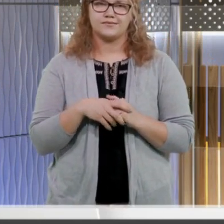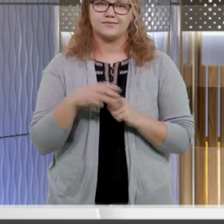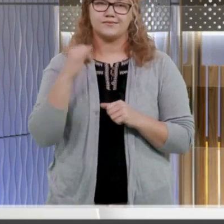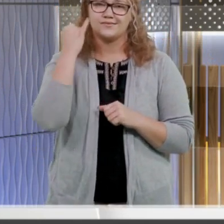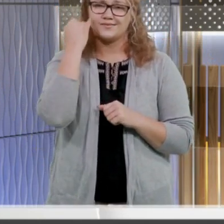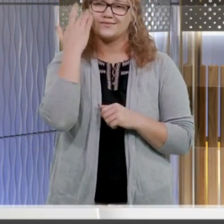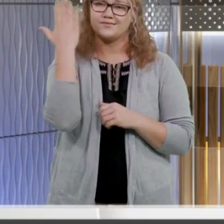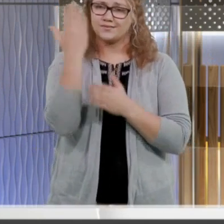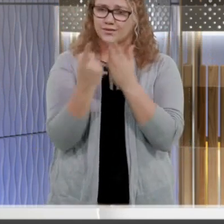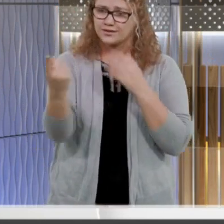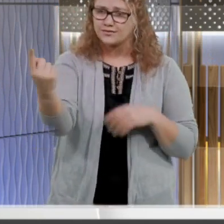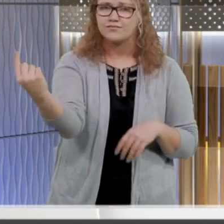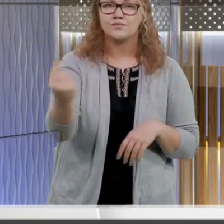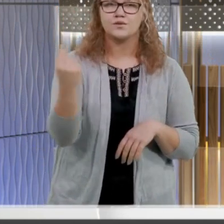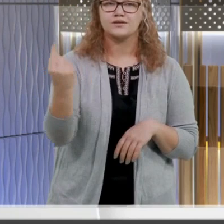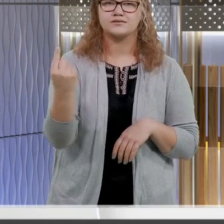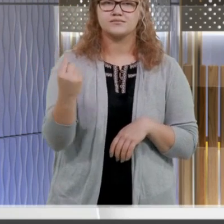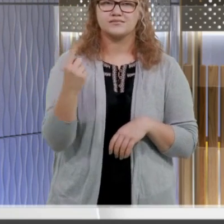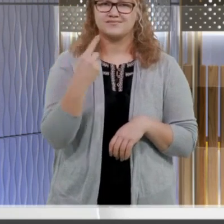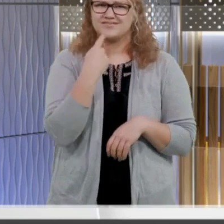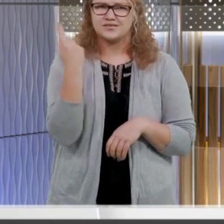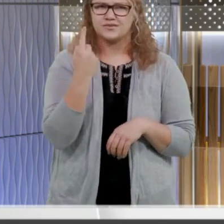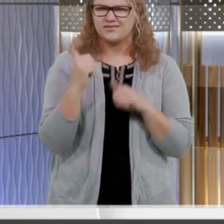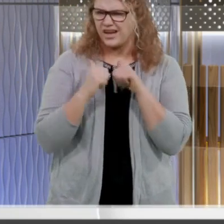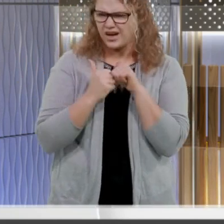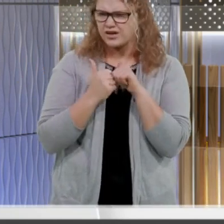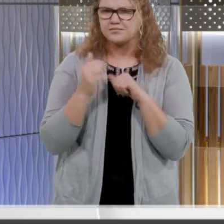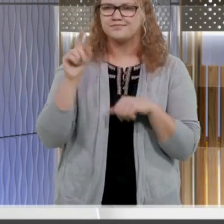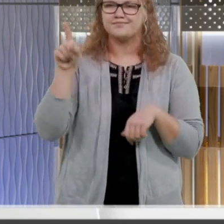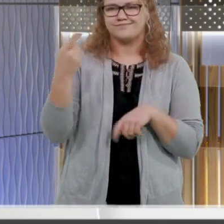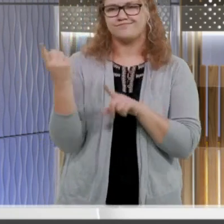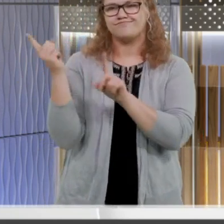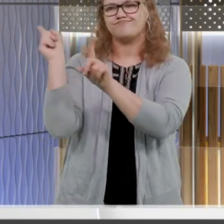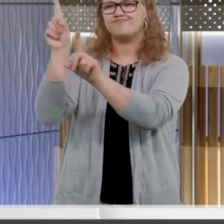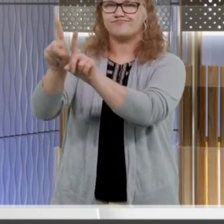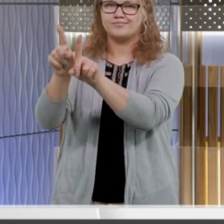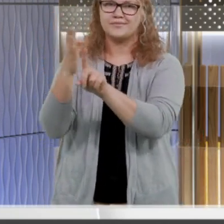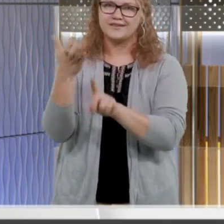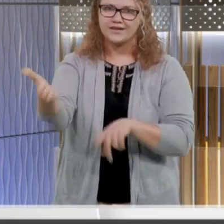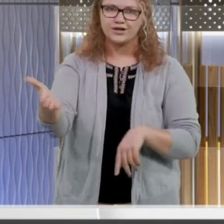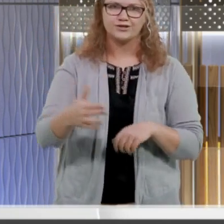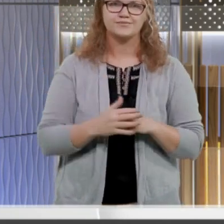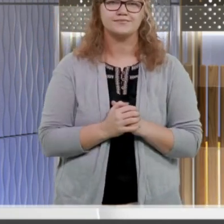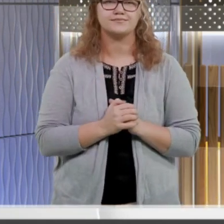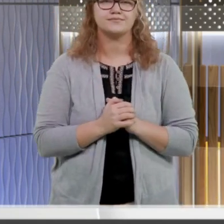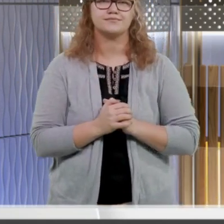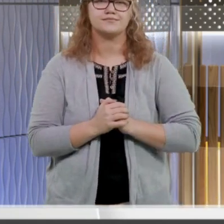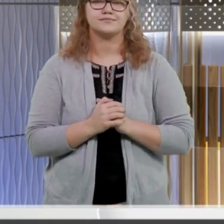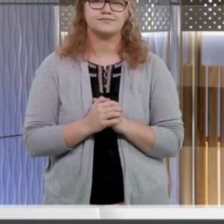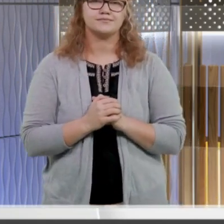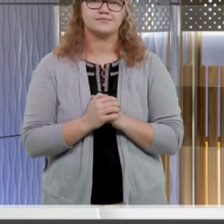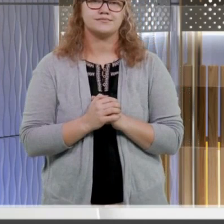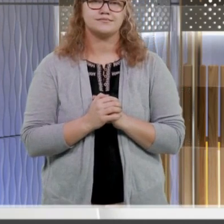If you see someone lonely, say something by just being there for them.